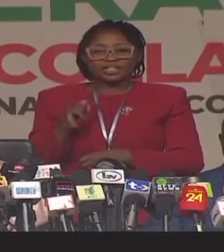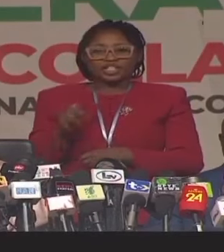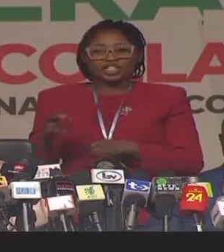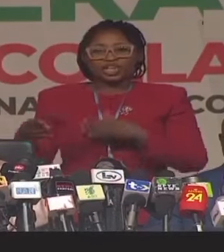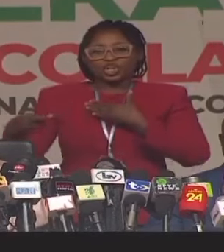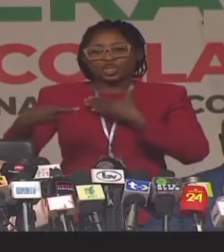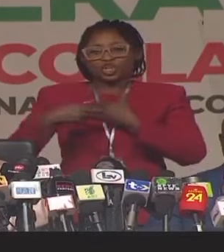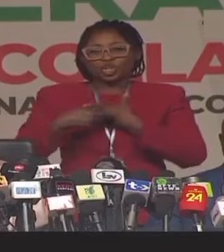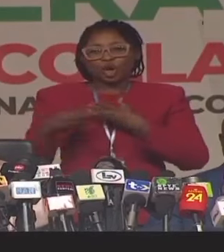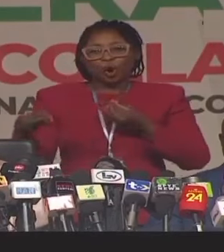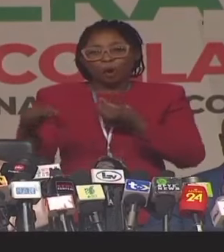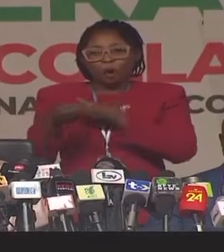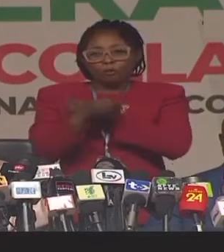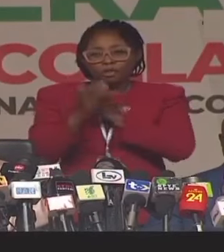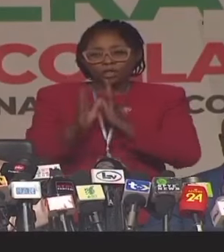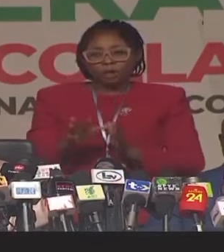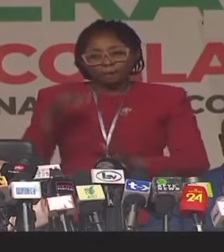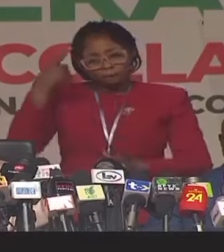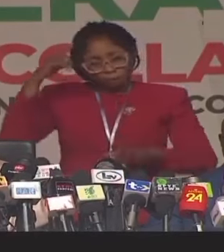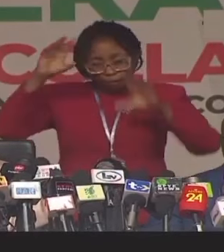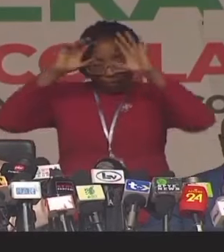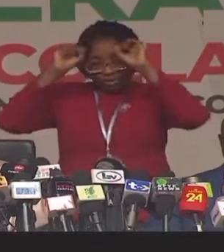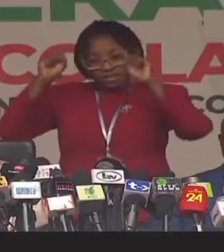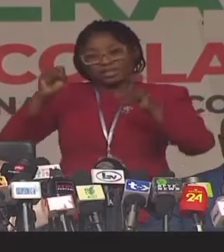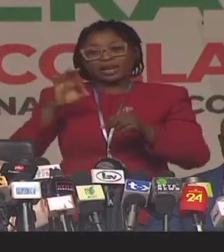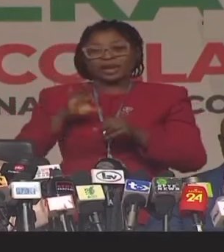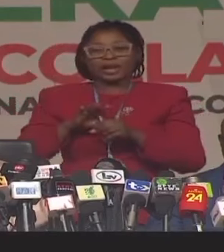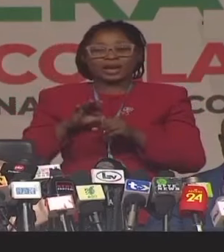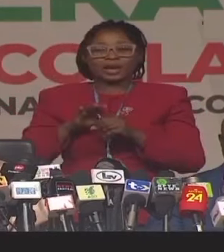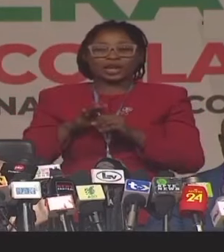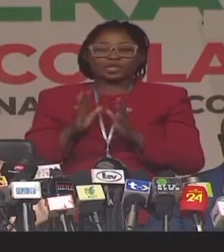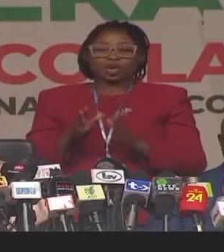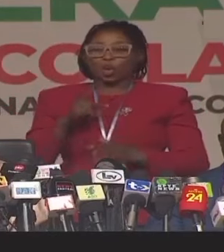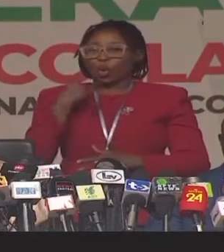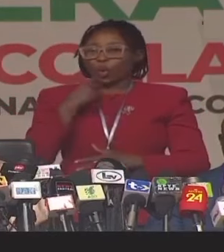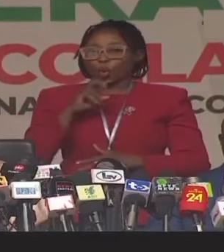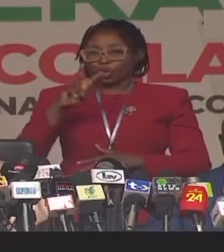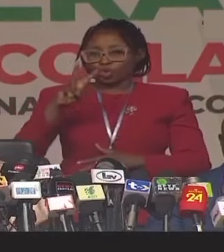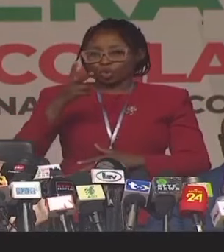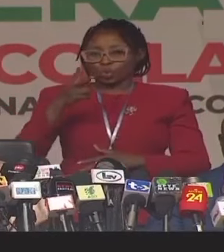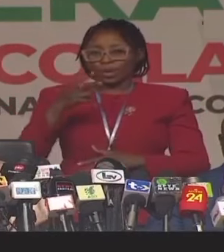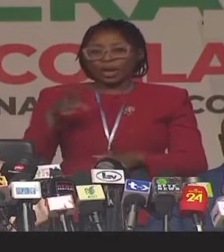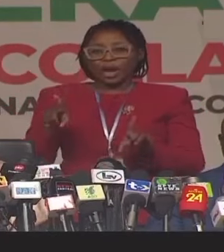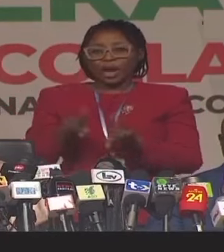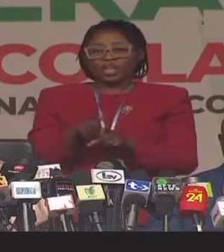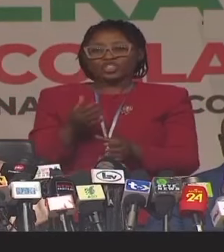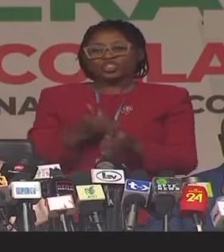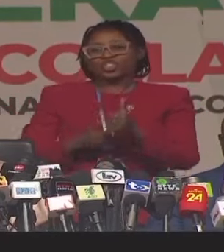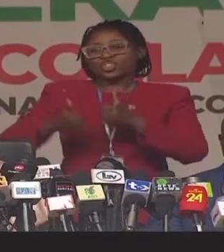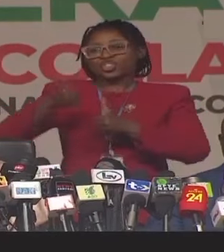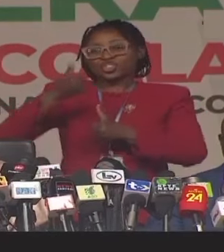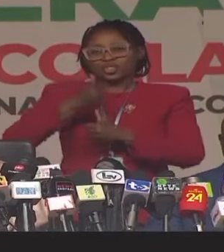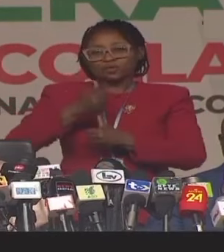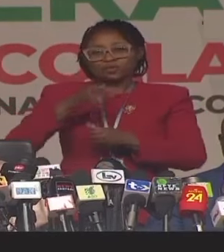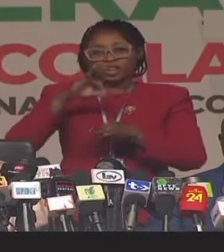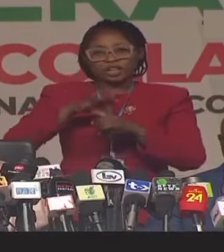the presidential election, who also doubles as the Chief Electoral Commissioner of the